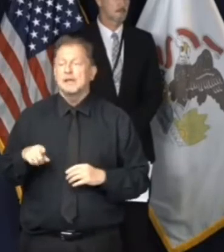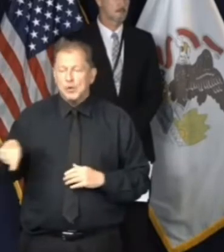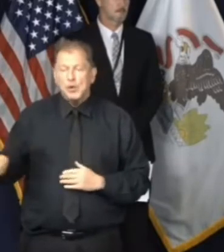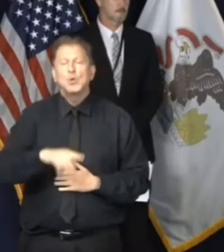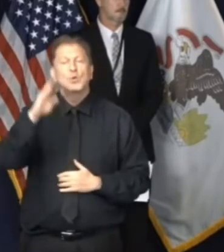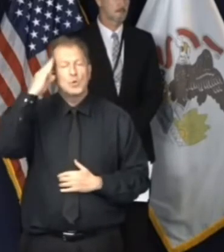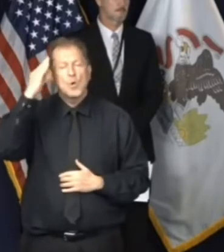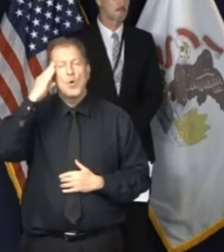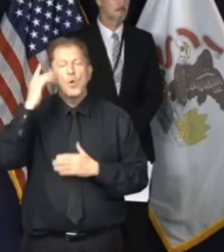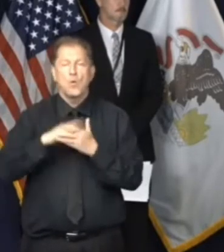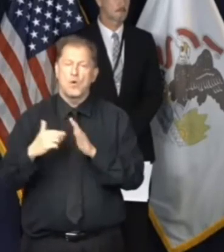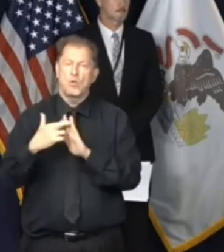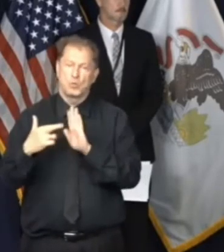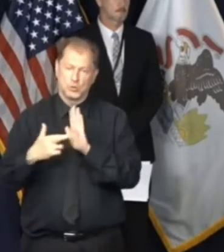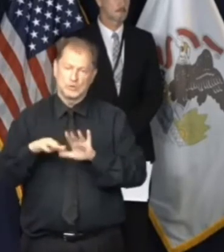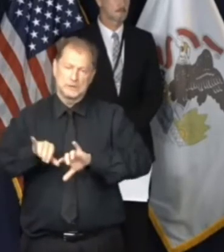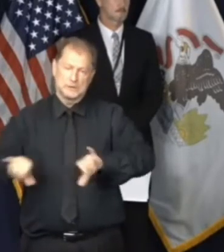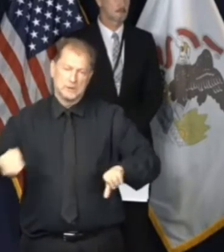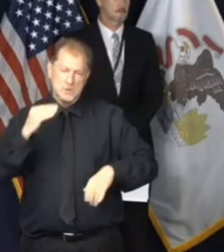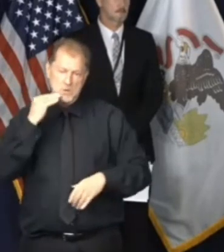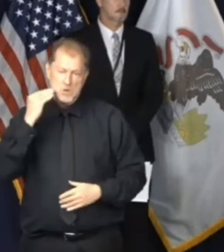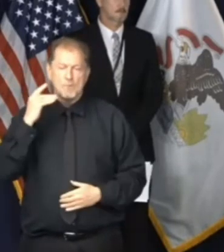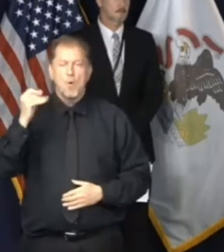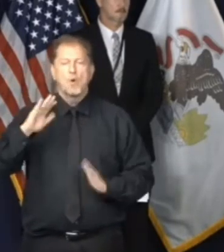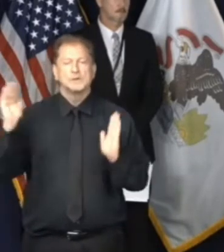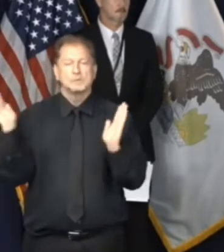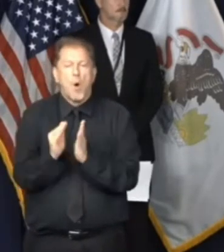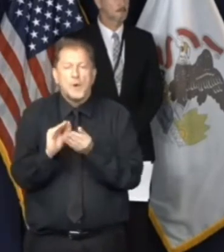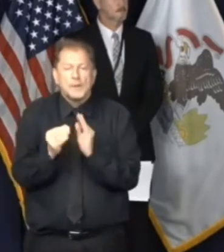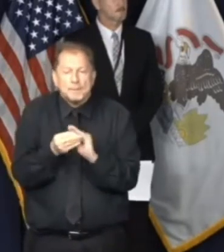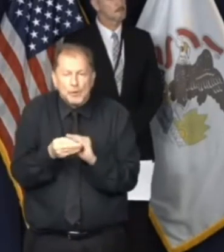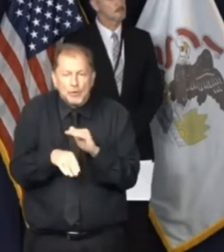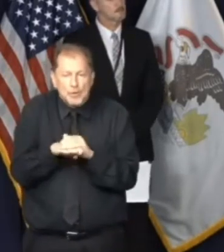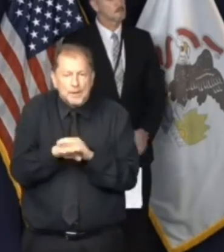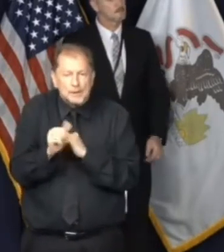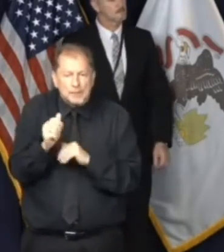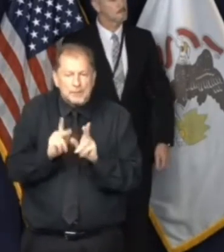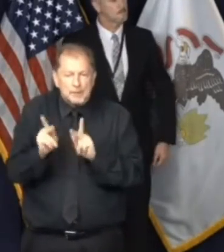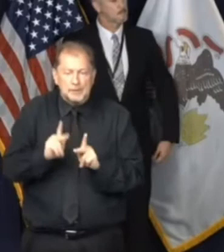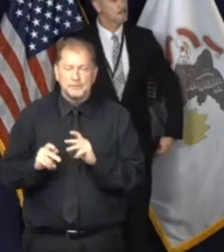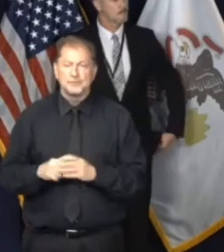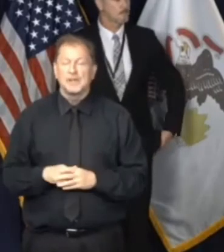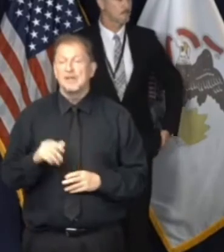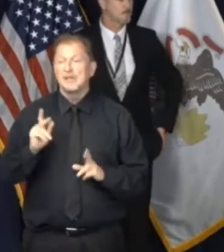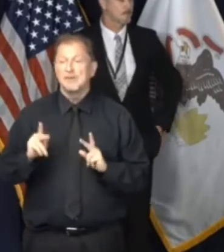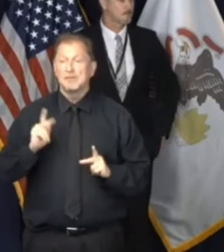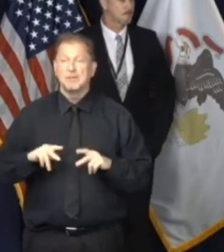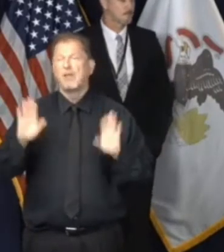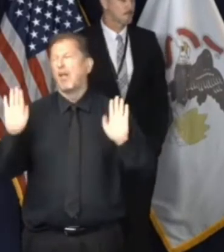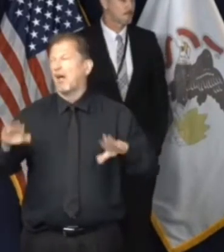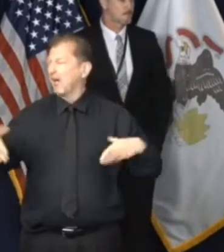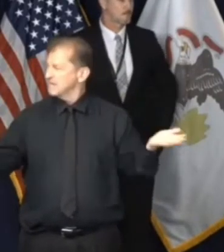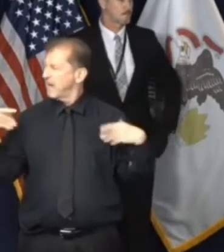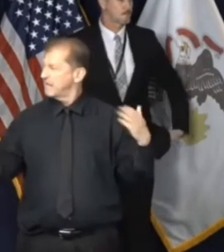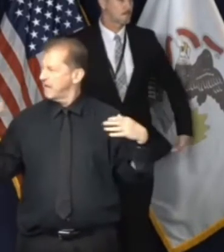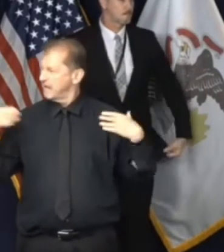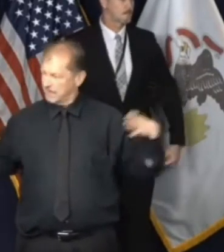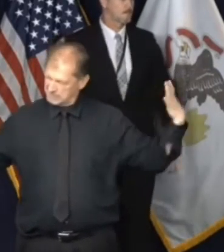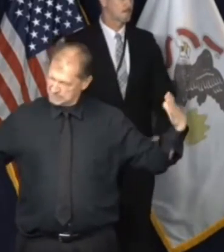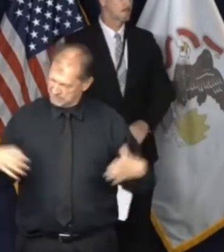that is. And if somebody is purposely thwarting the